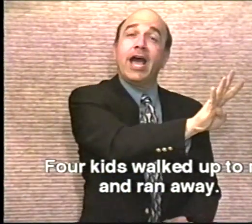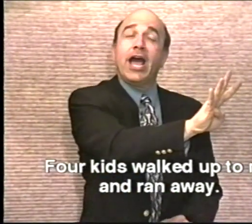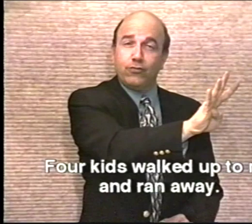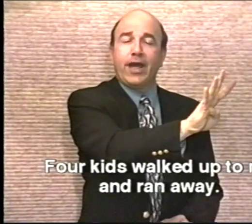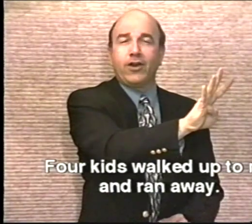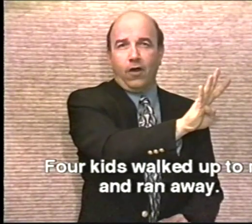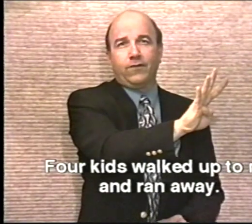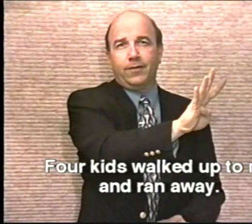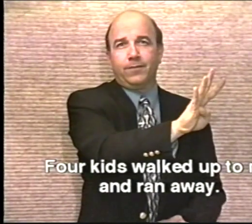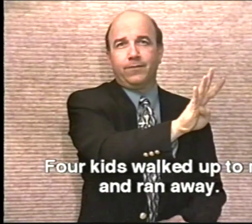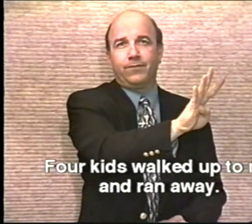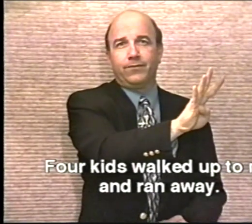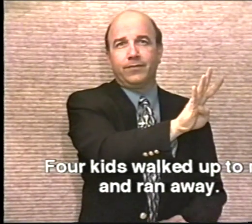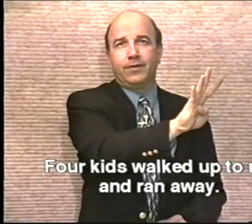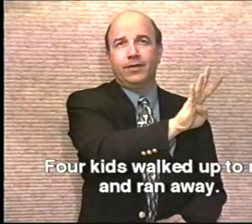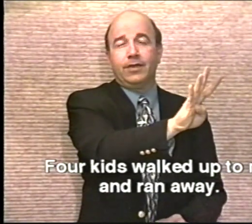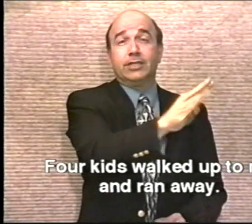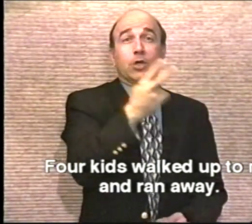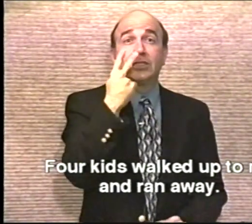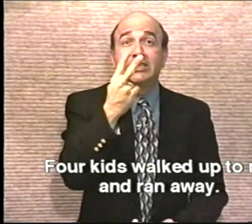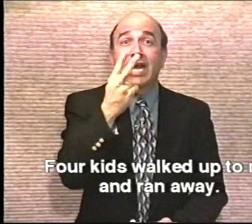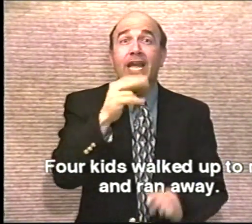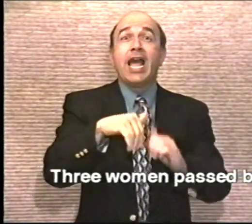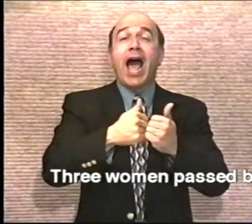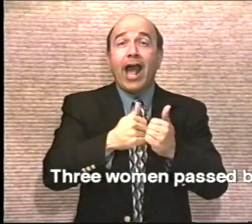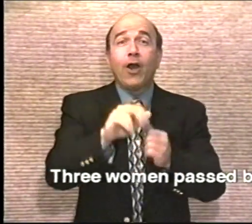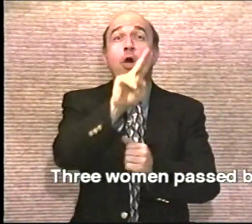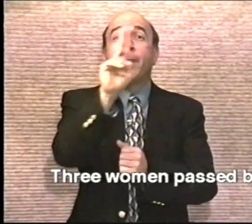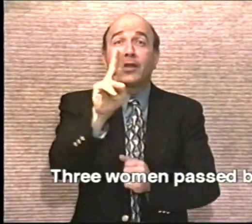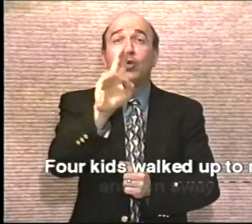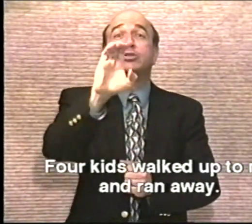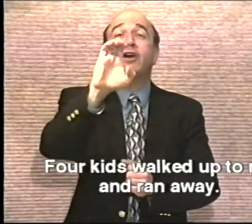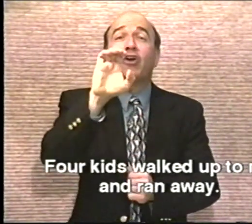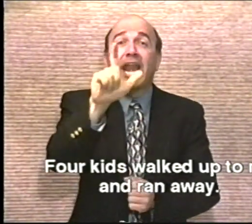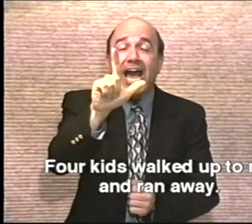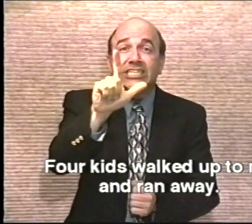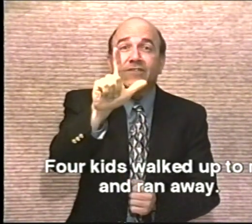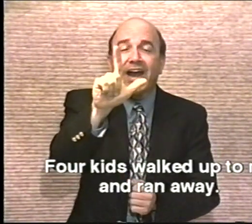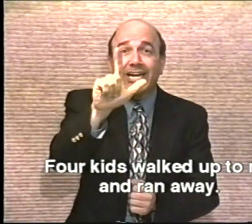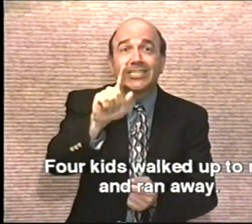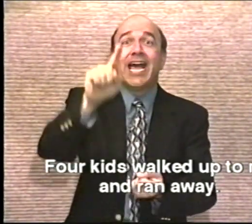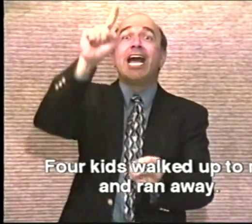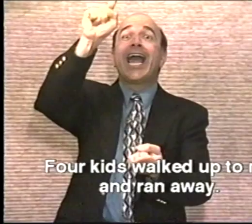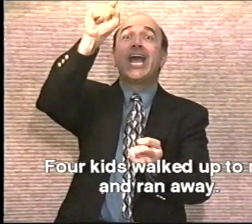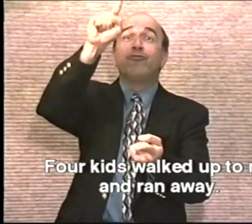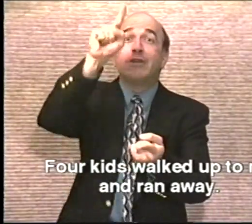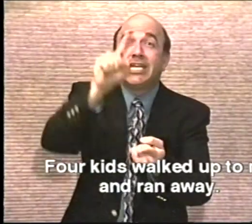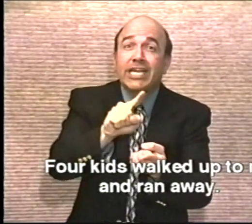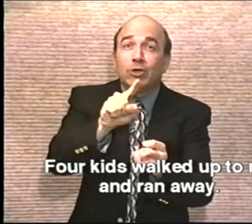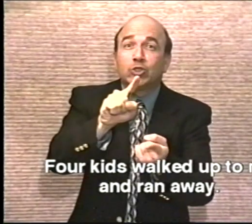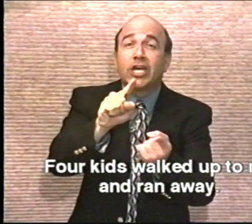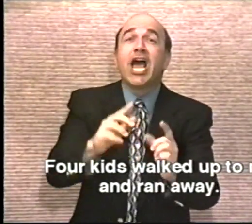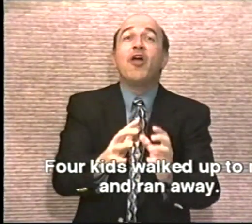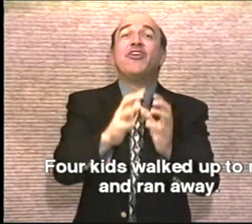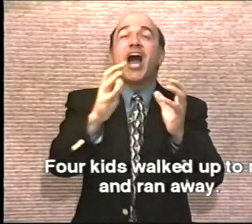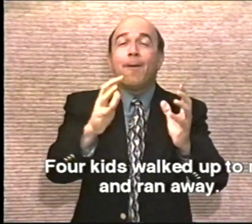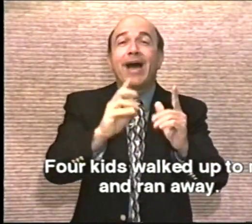and ran off. So you see how the use of classifier can reduce the amount